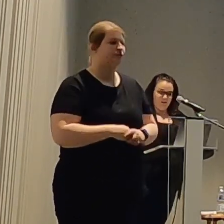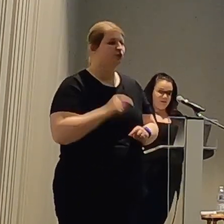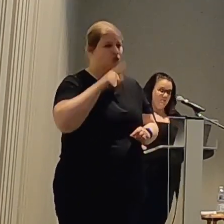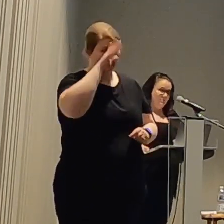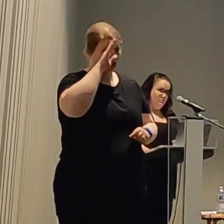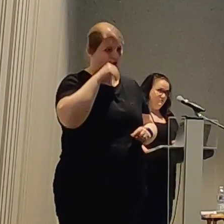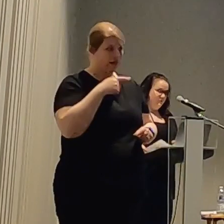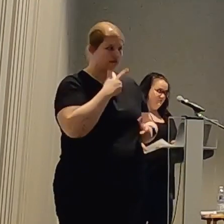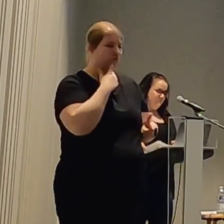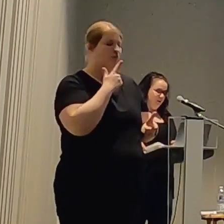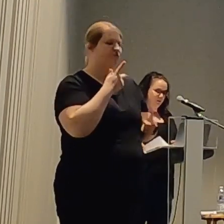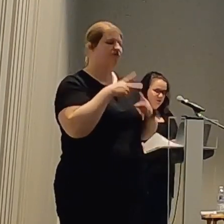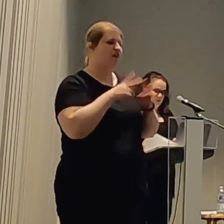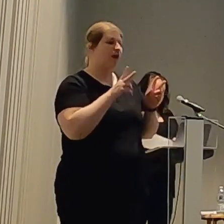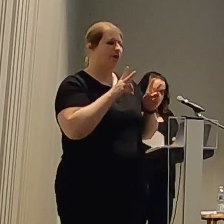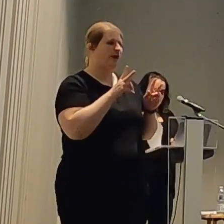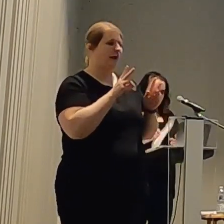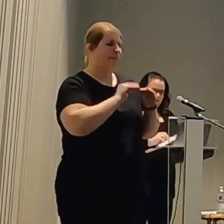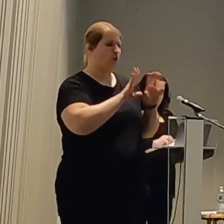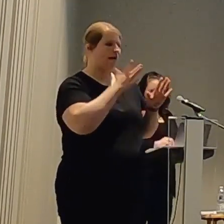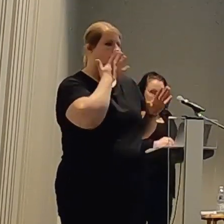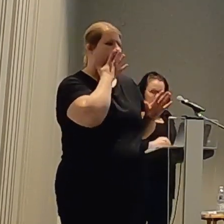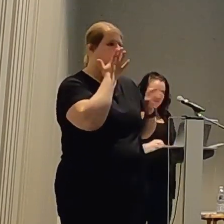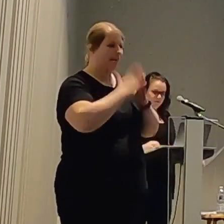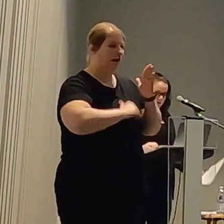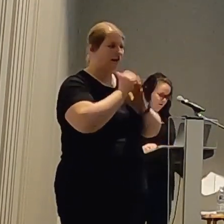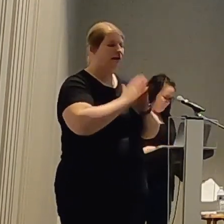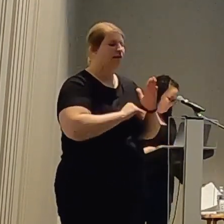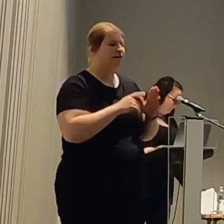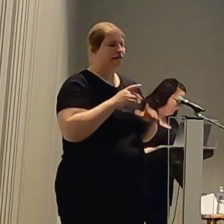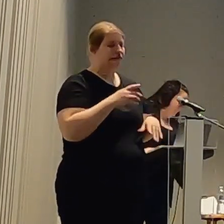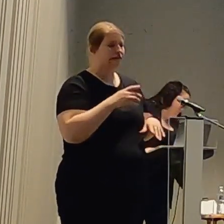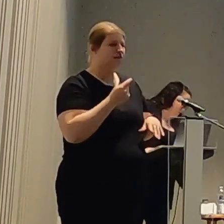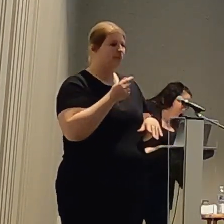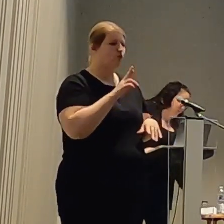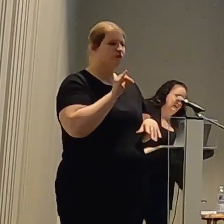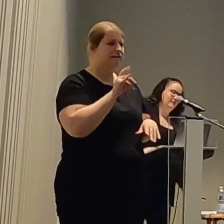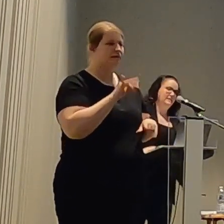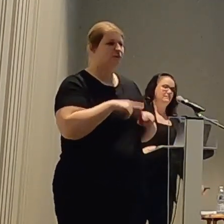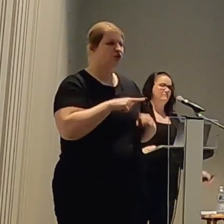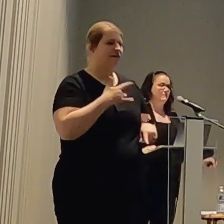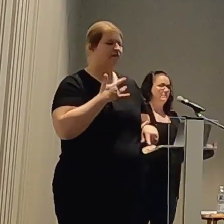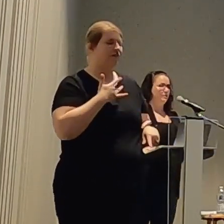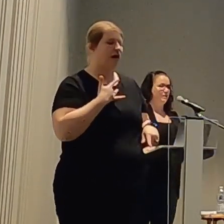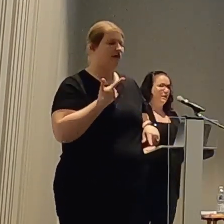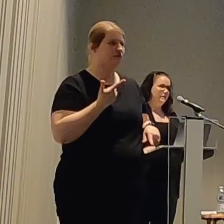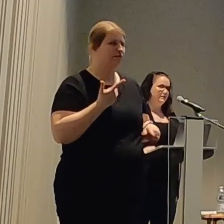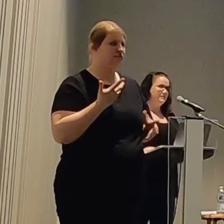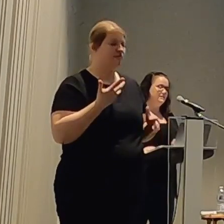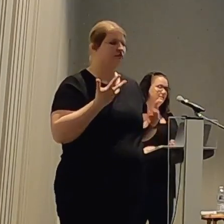be a risky move, but she felt really compelled to